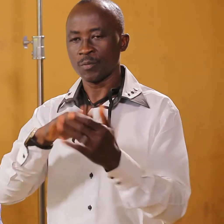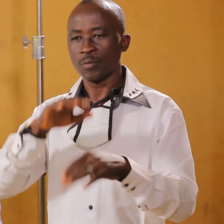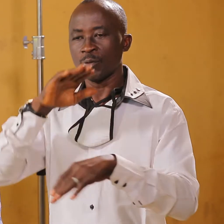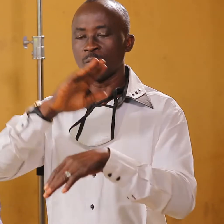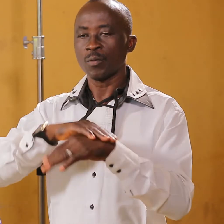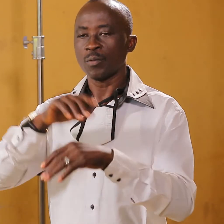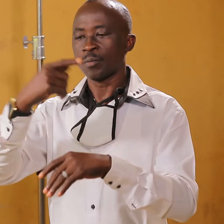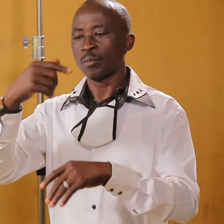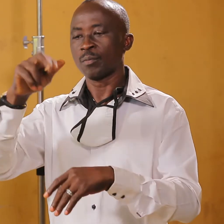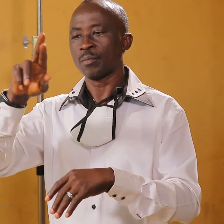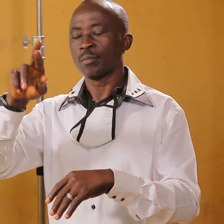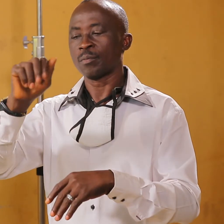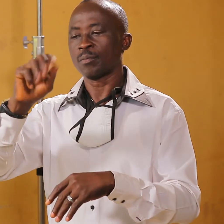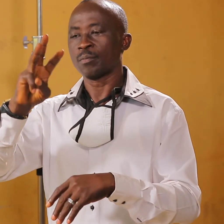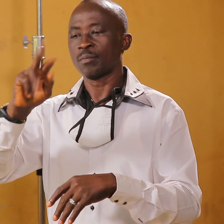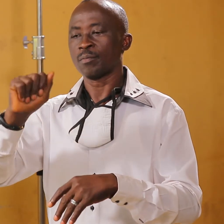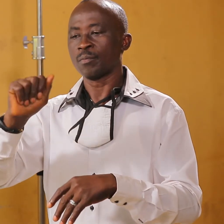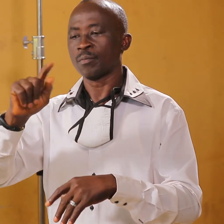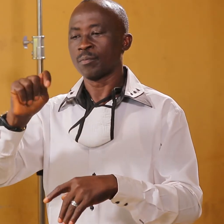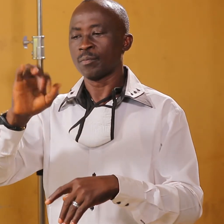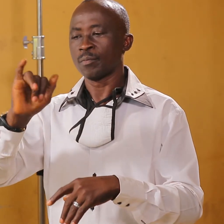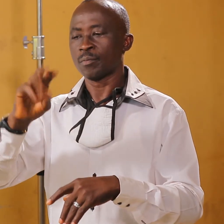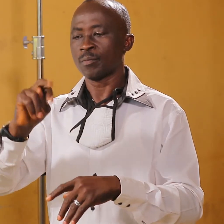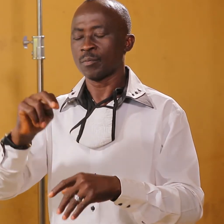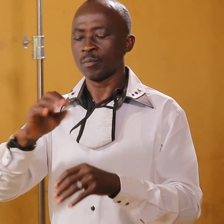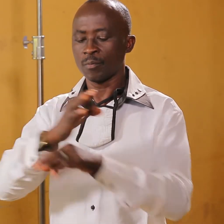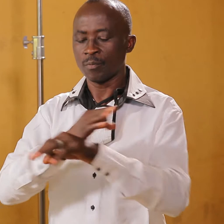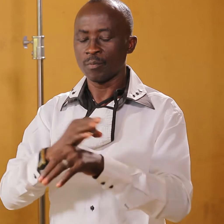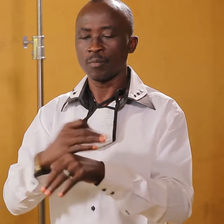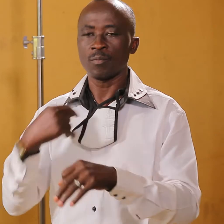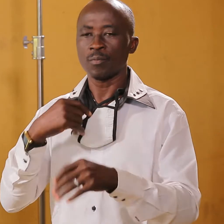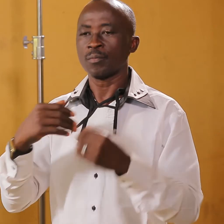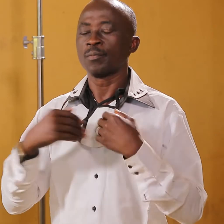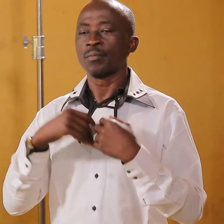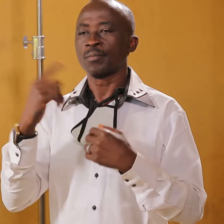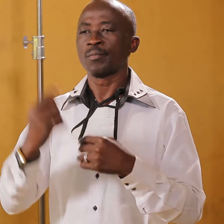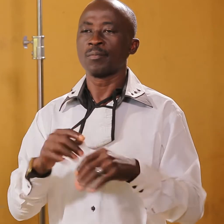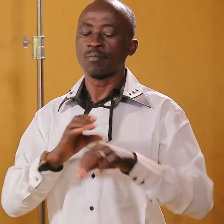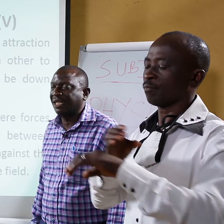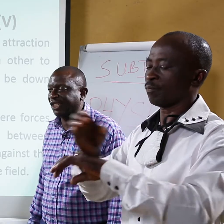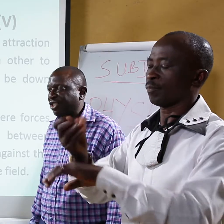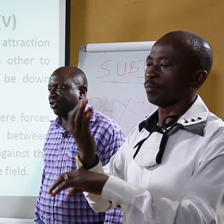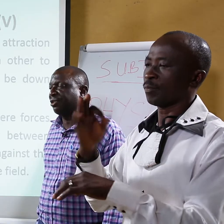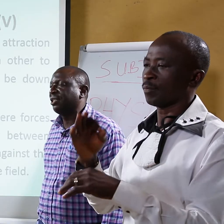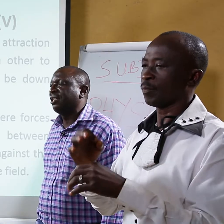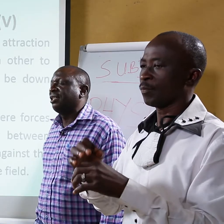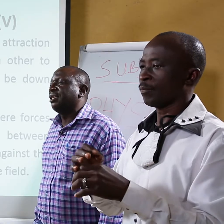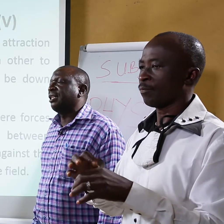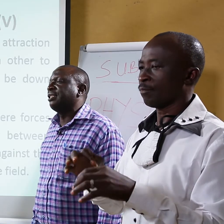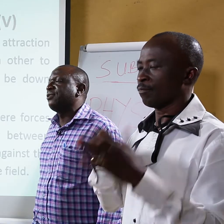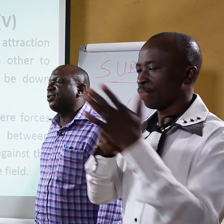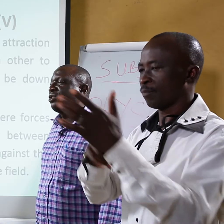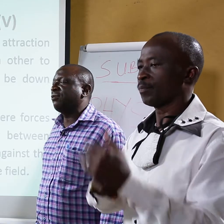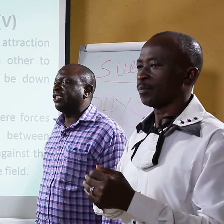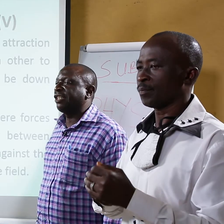gravitational field, we said in gravitational field we have only but forces of attraction.